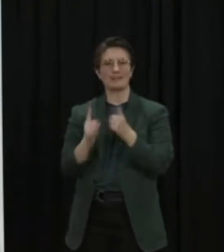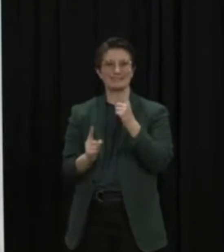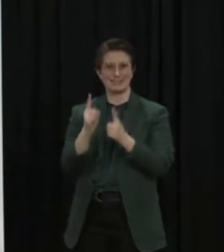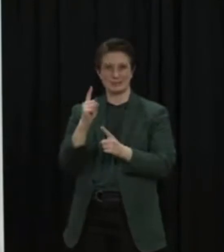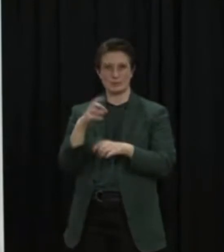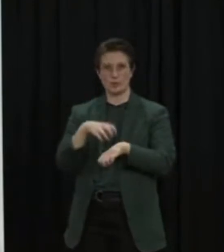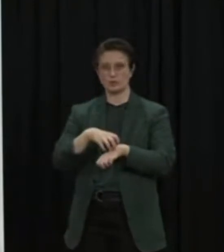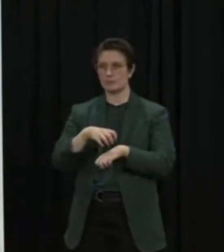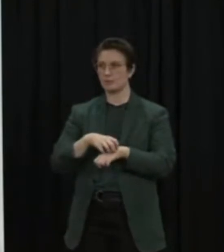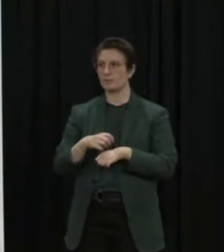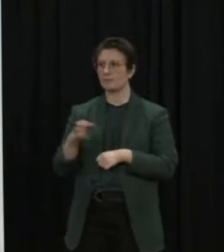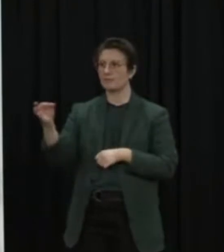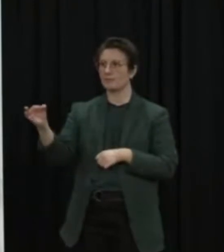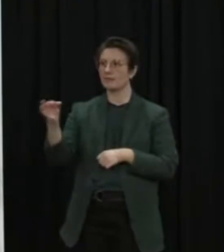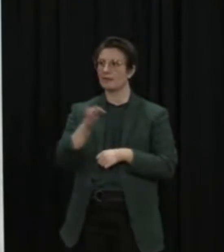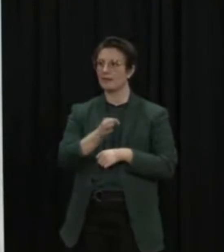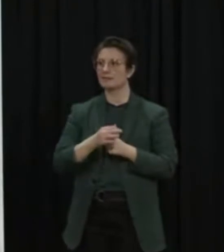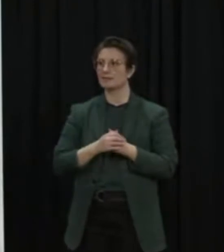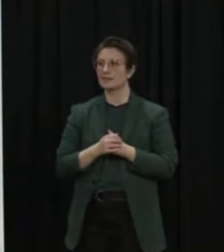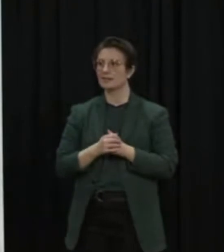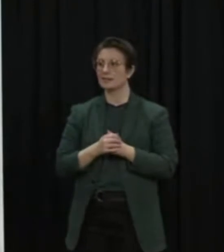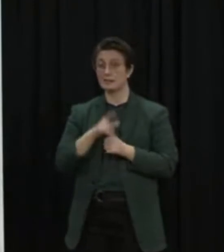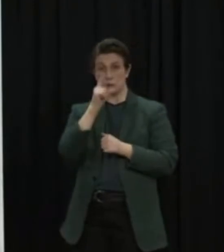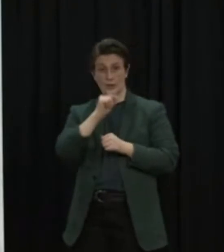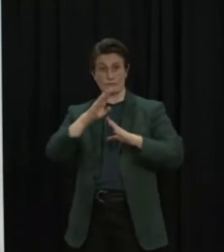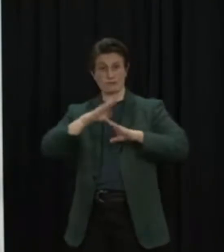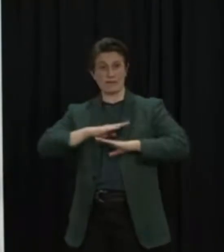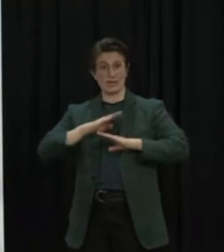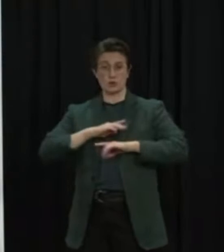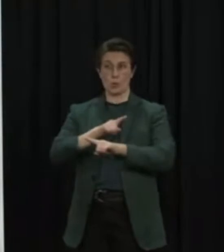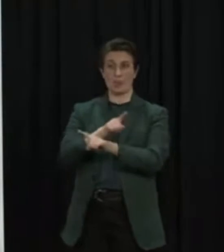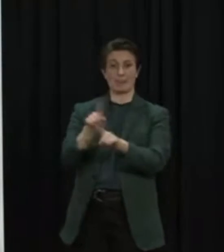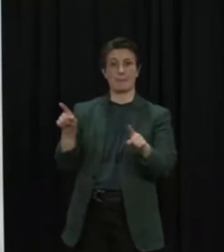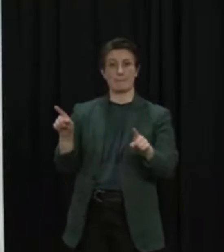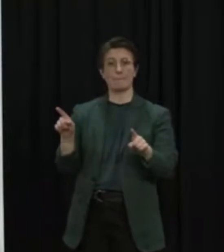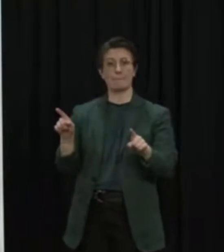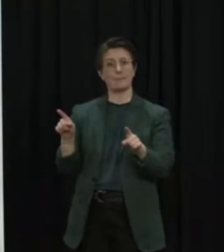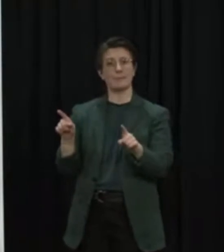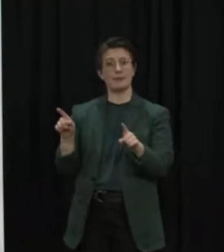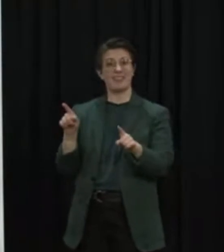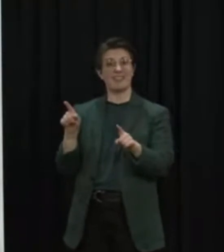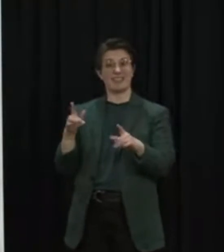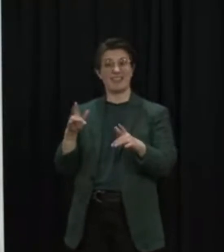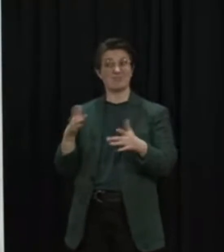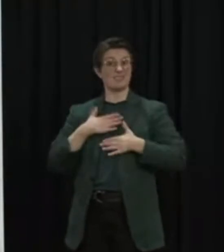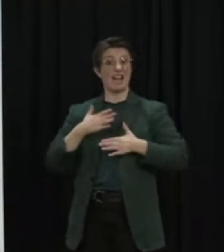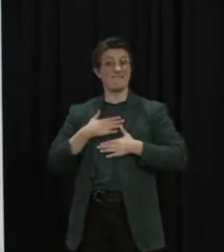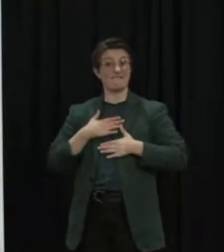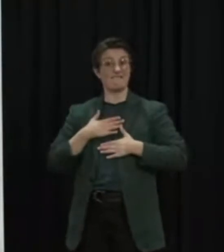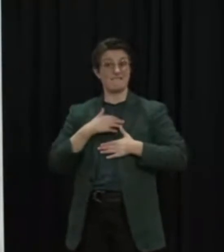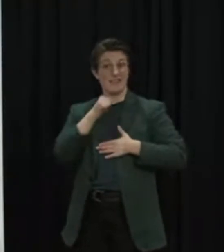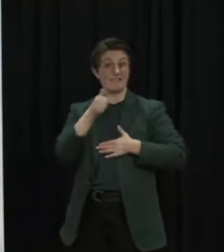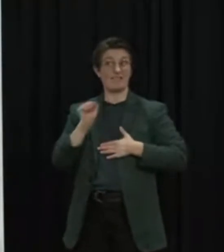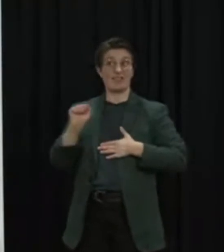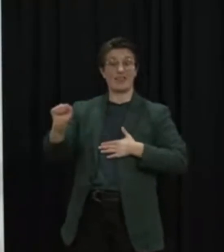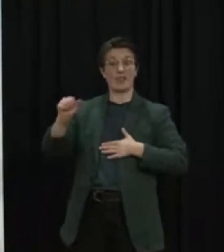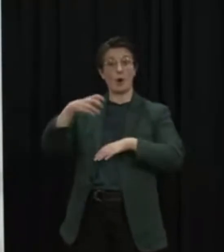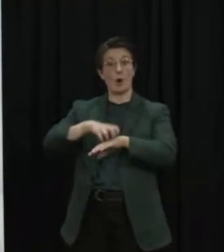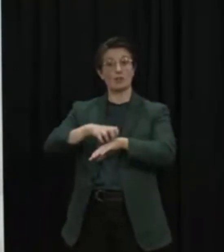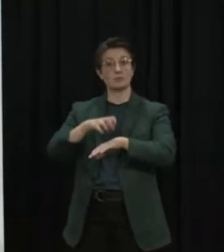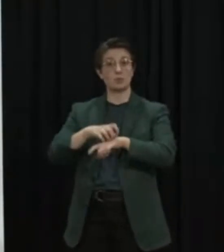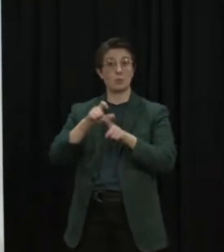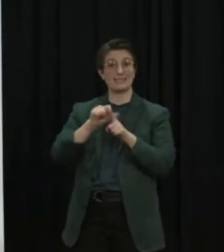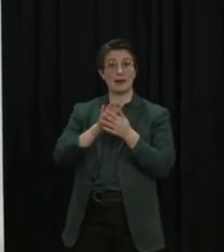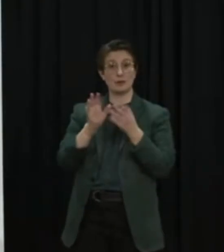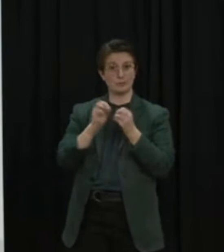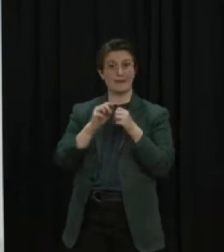about their safety that the DHBs are following the Ministry of Health's advice procedures? Yes, they are, and they work very closely with the